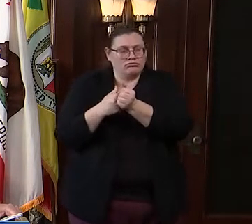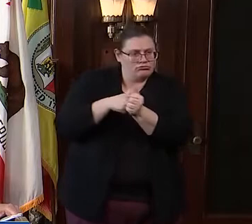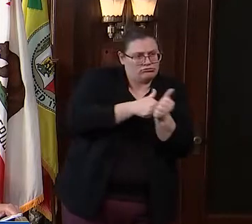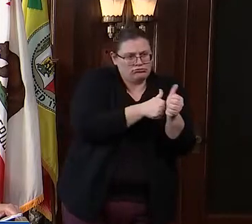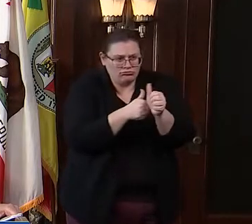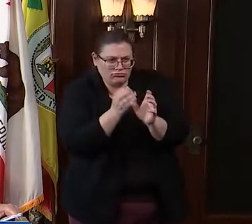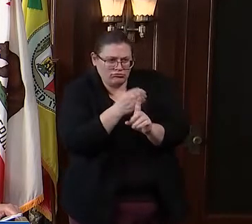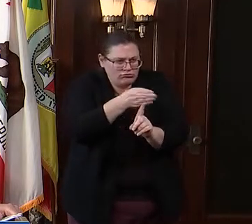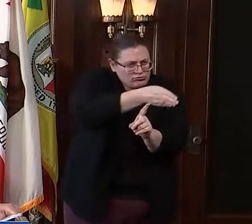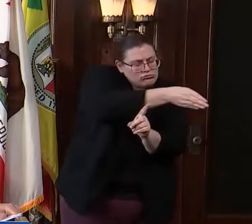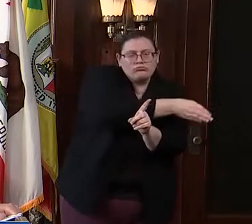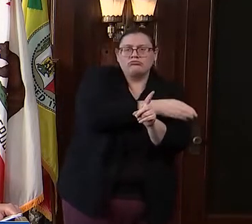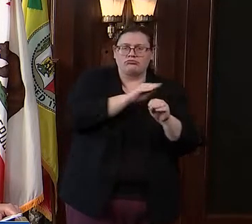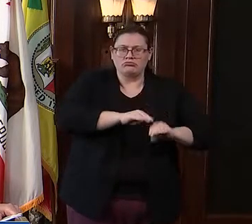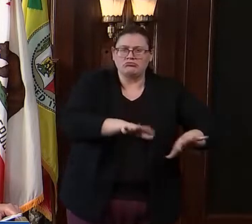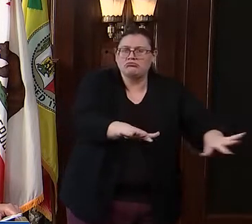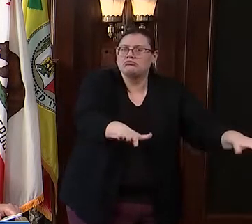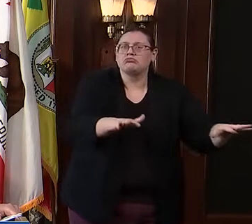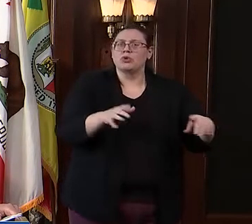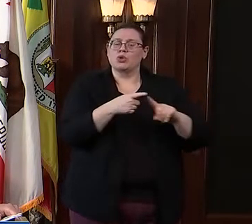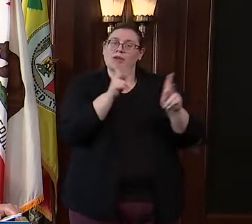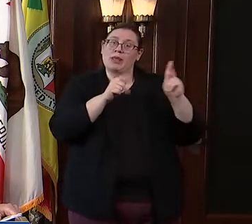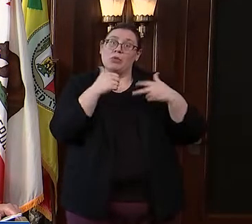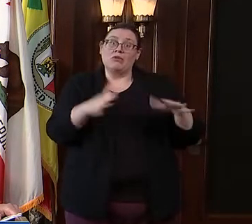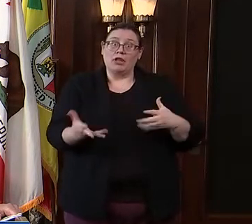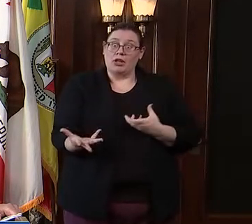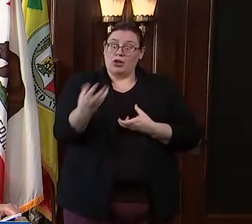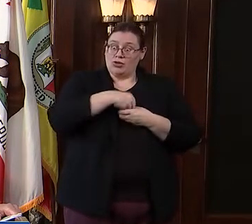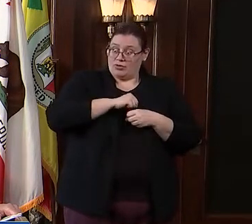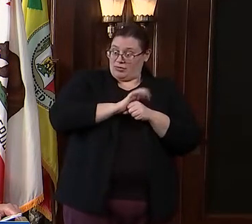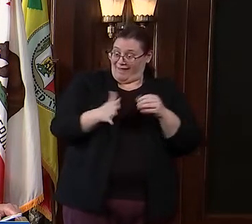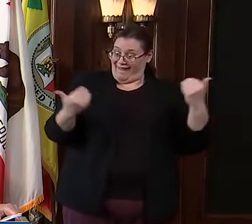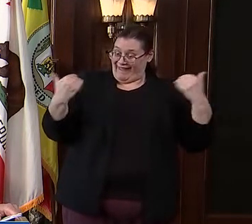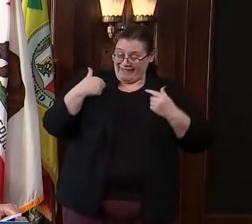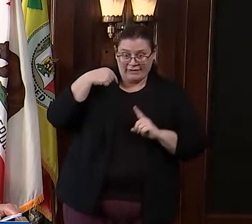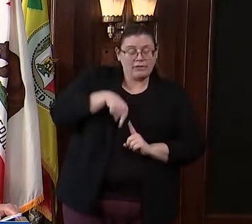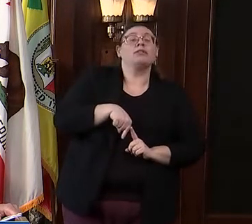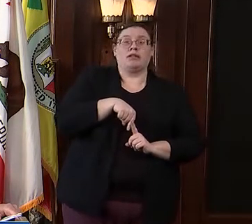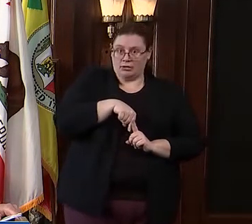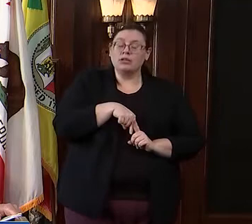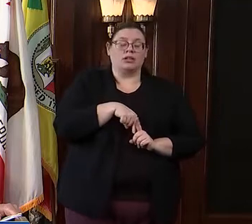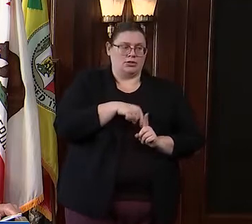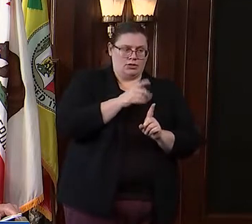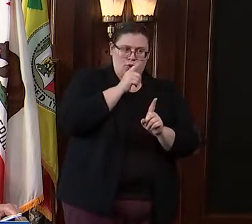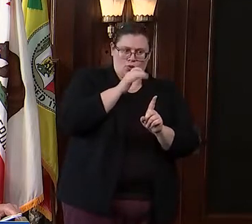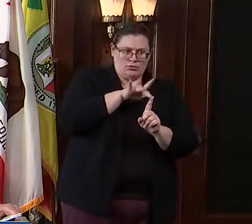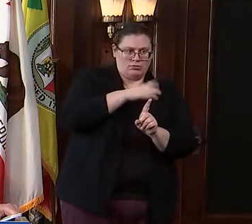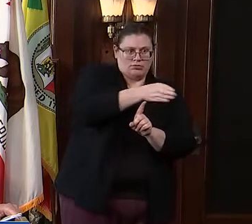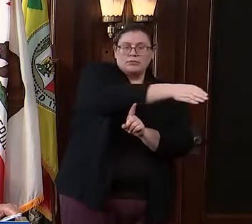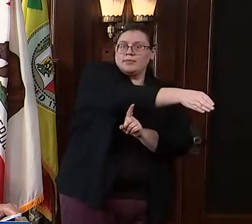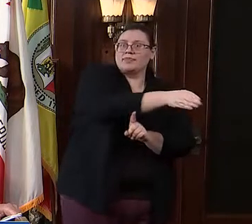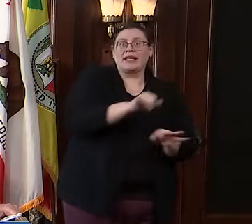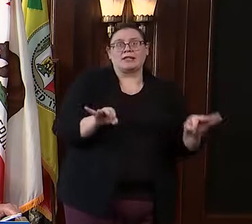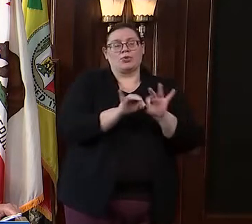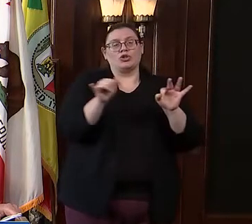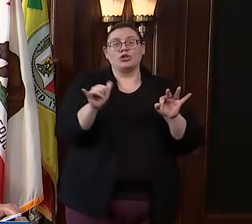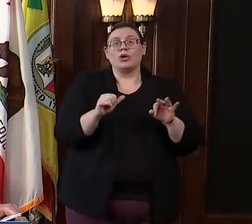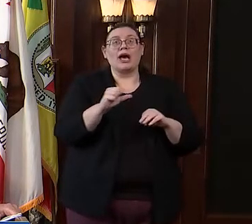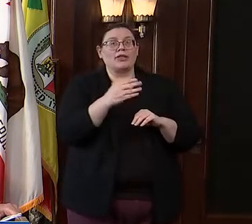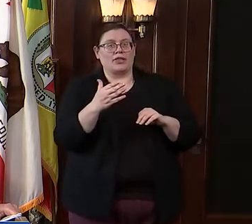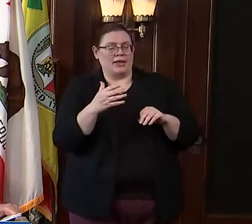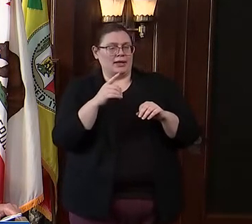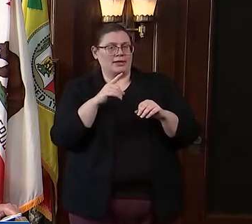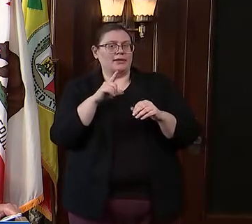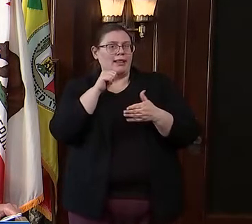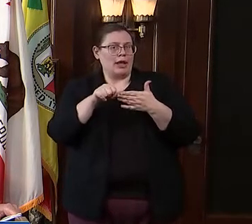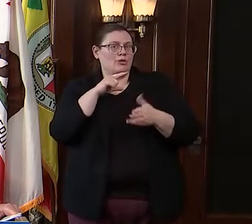tracking of the individuals who test positive, because that's going to be critical too. And I think the last piece that was in the letter that you didn't mention was about